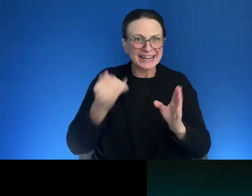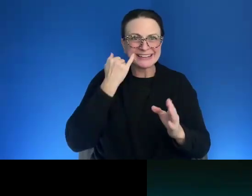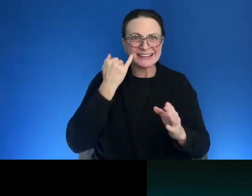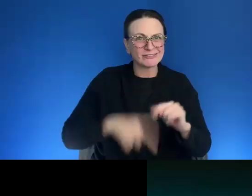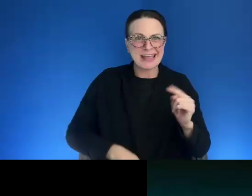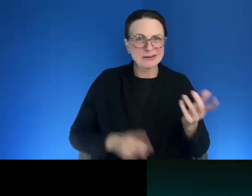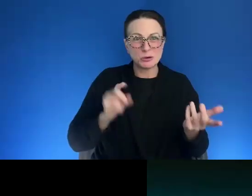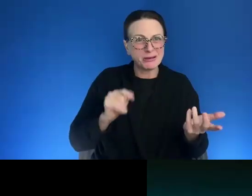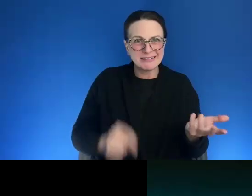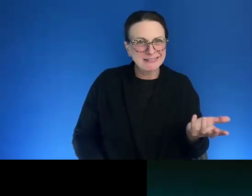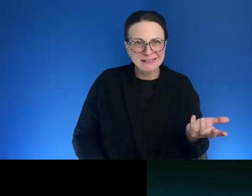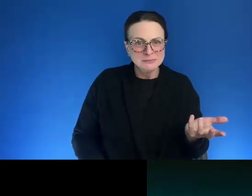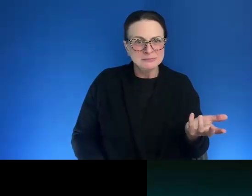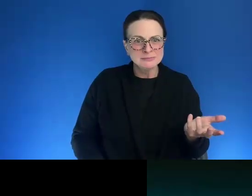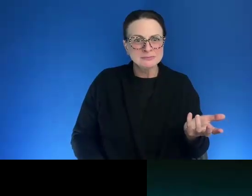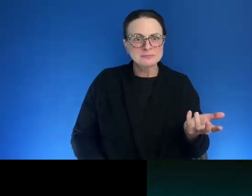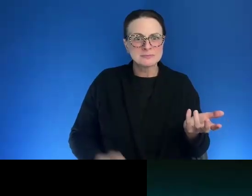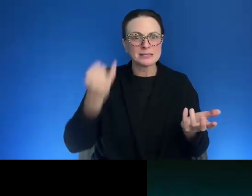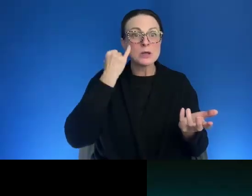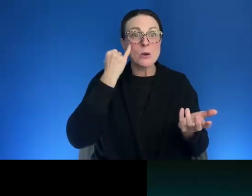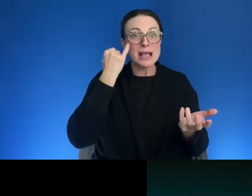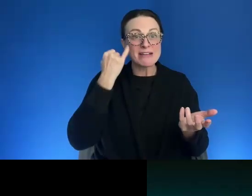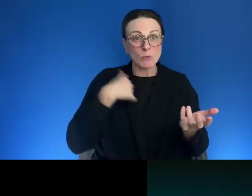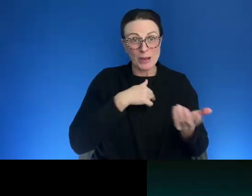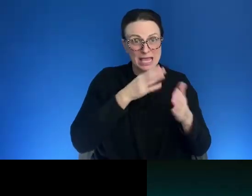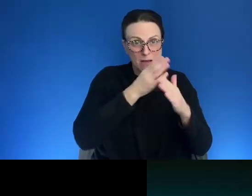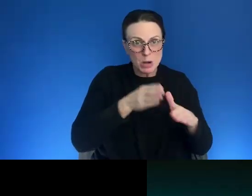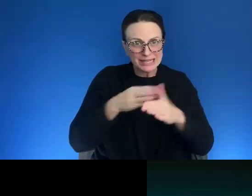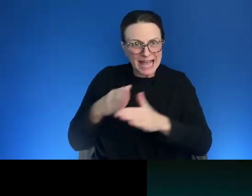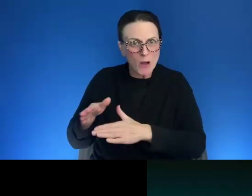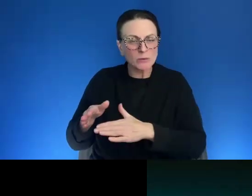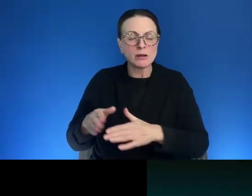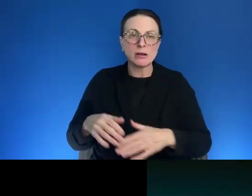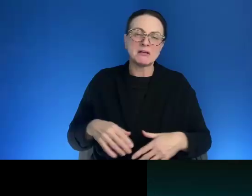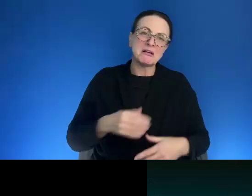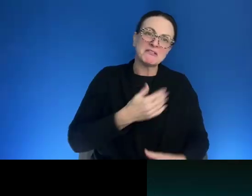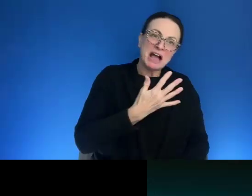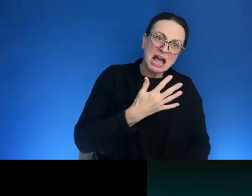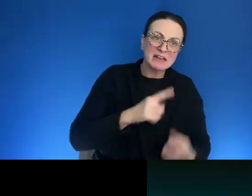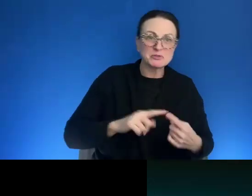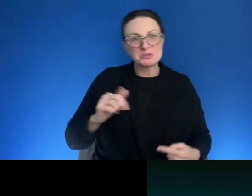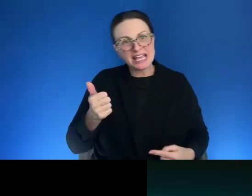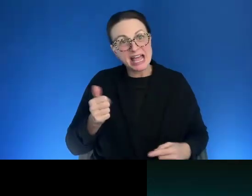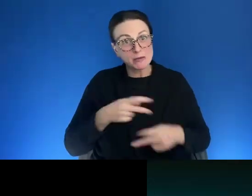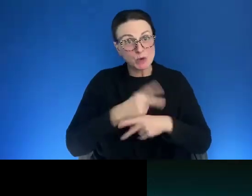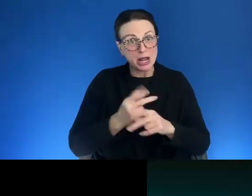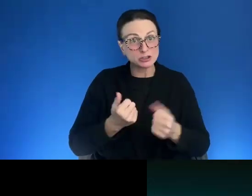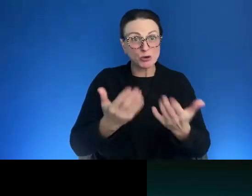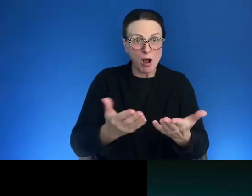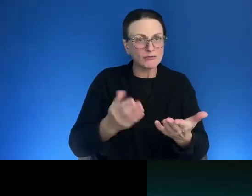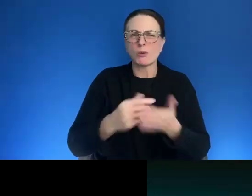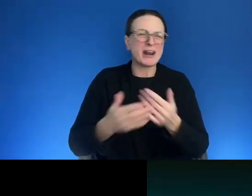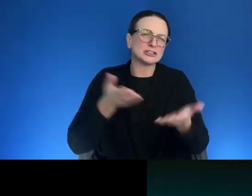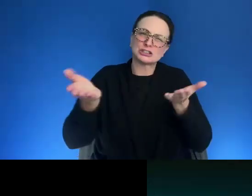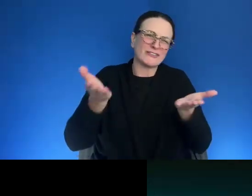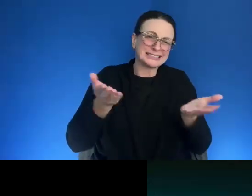to be feasible. So if we break down, hey, here are 5 or 10 products that you're offering or